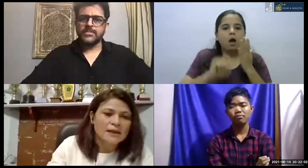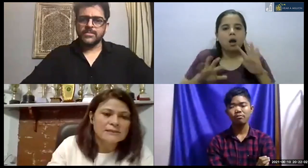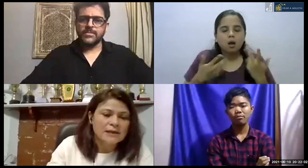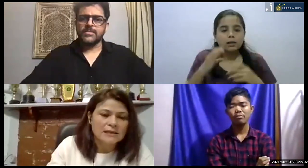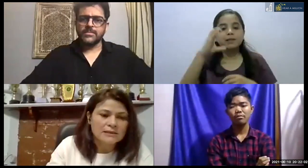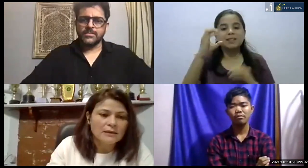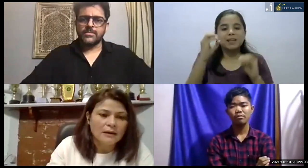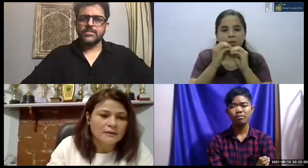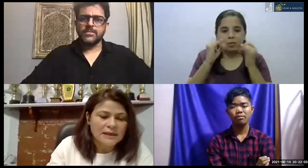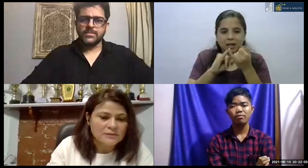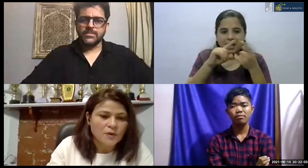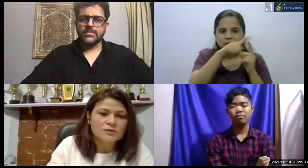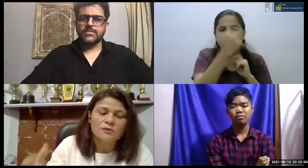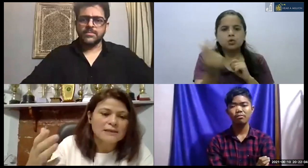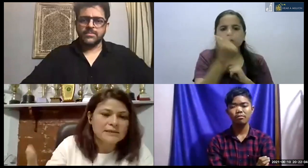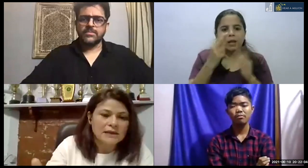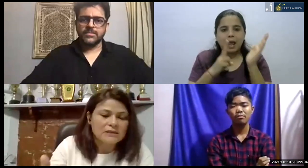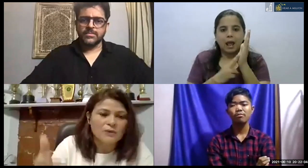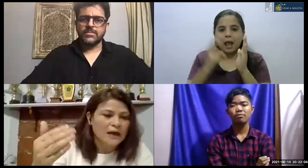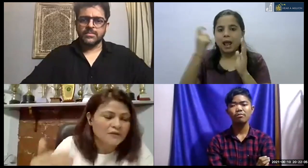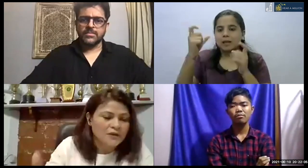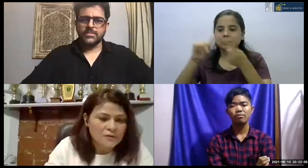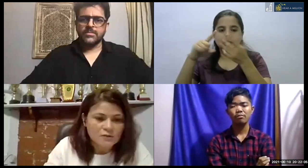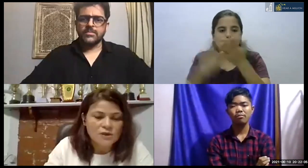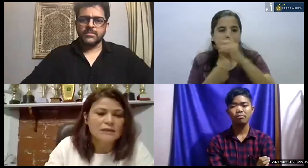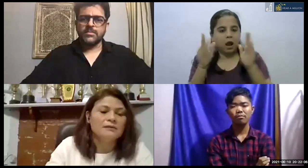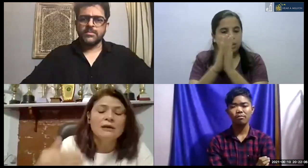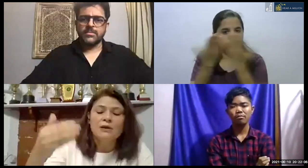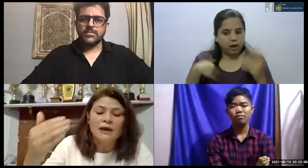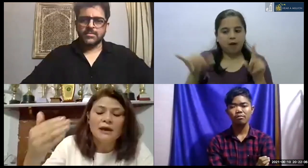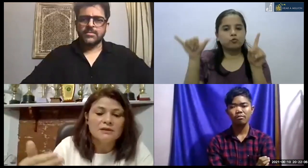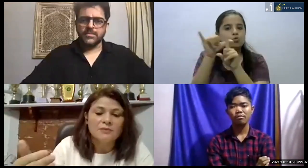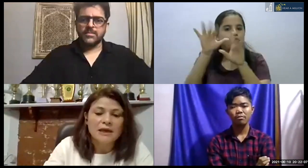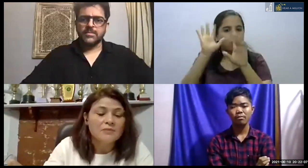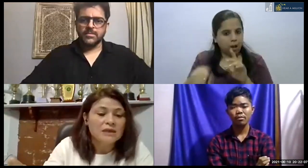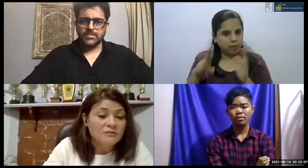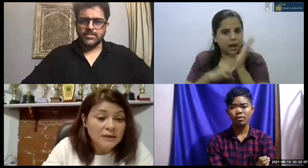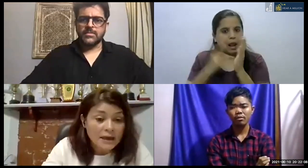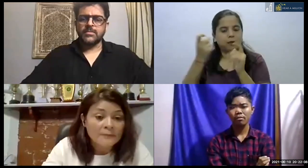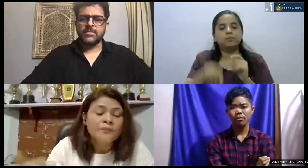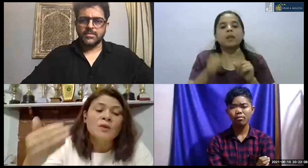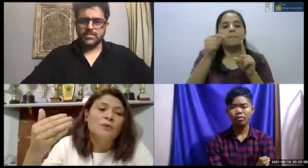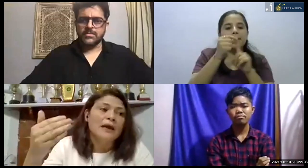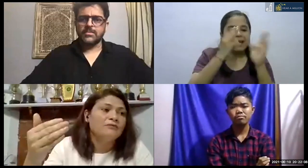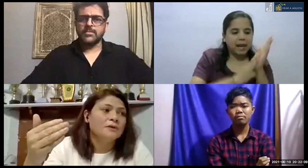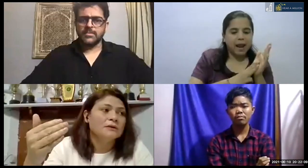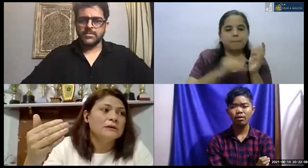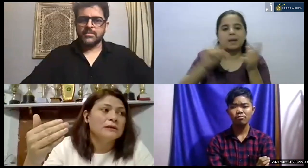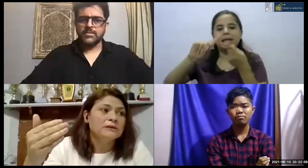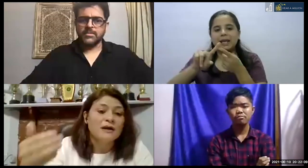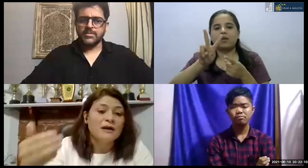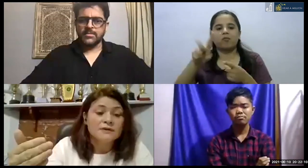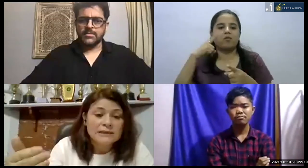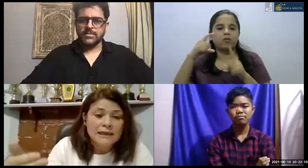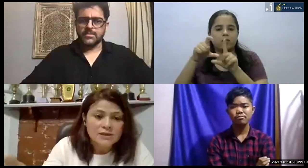using NCERT textbooks. So NCERT we have in YouTube channel, we have in the PMEV there. We have